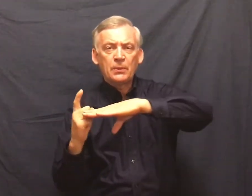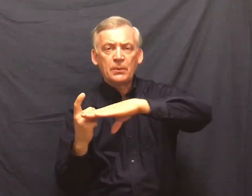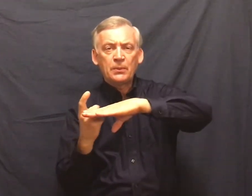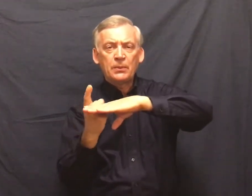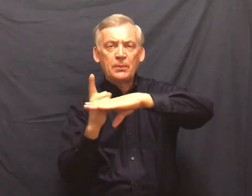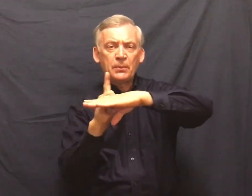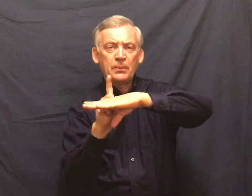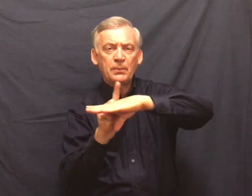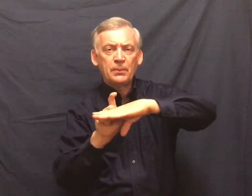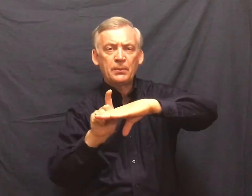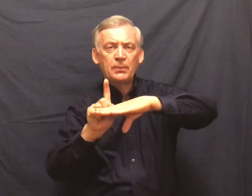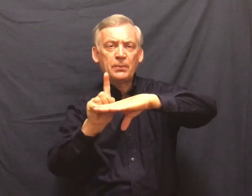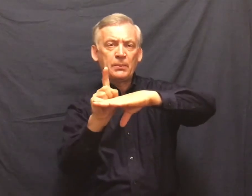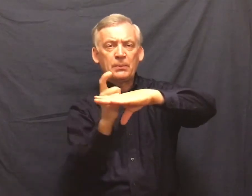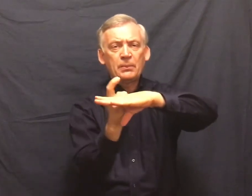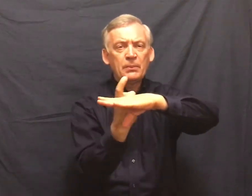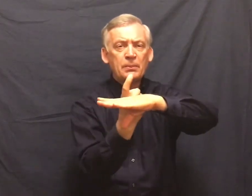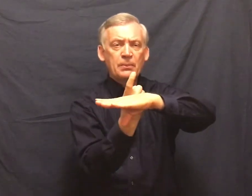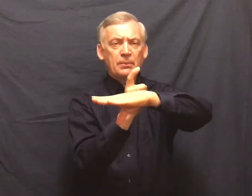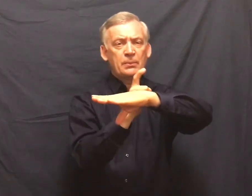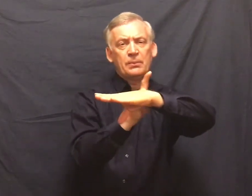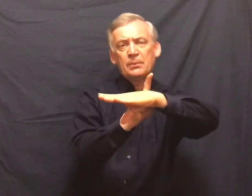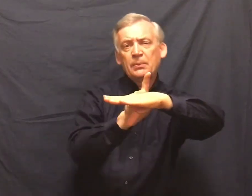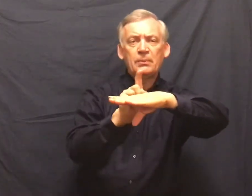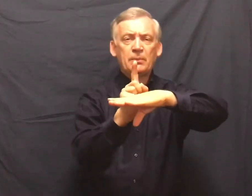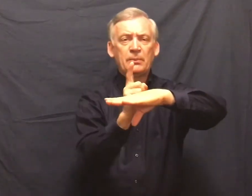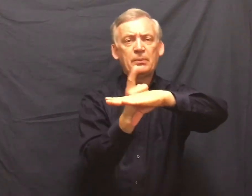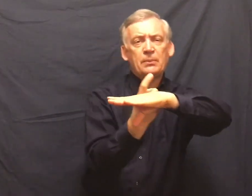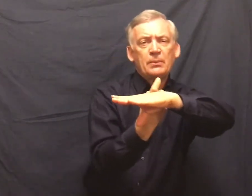Twisting its periscope head from side to side.